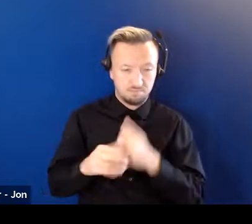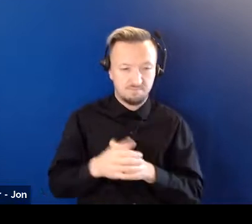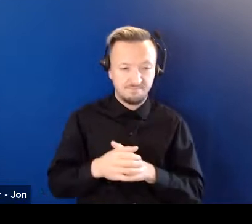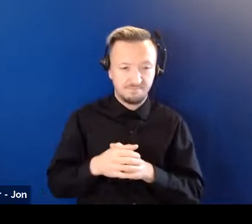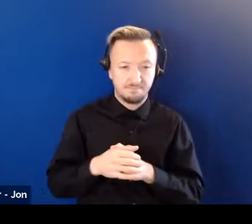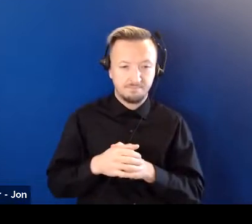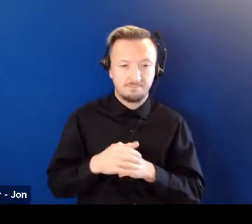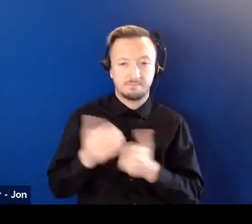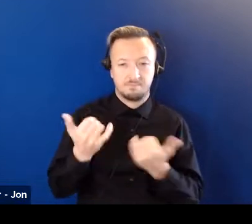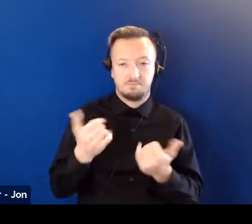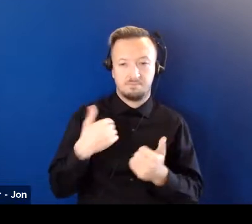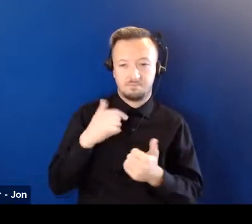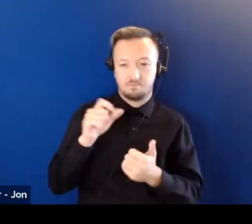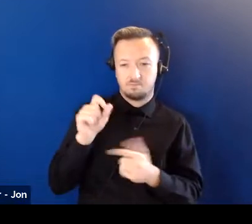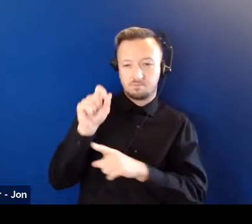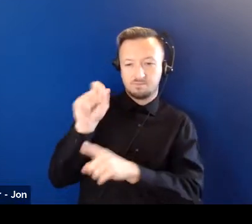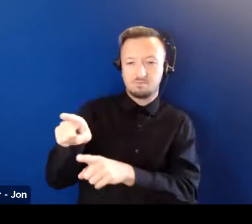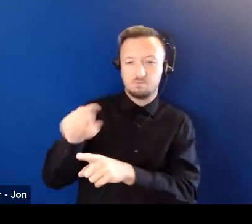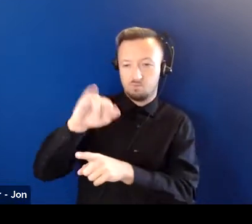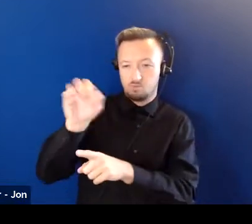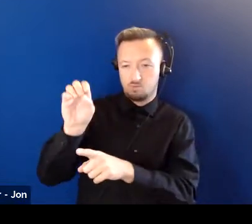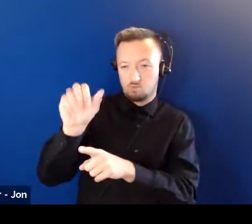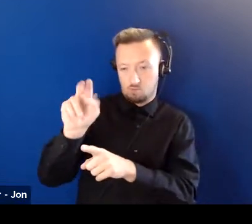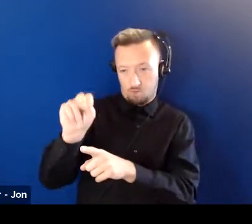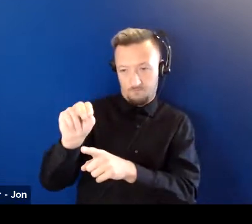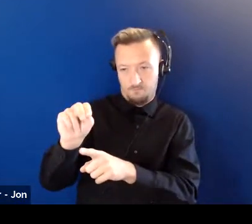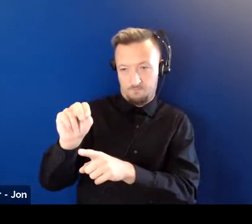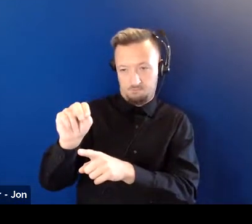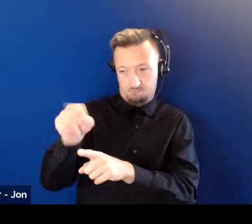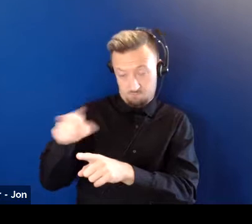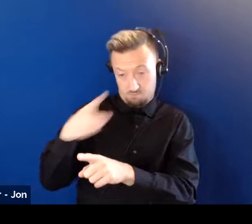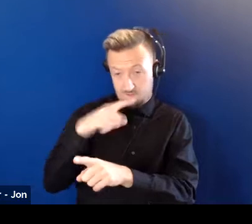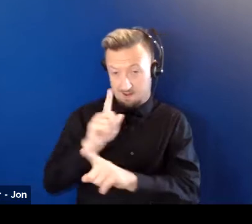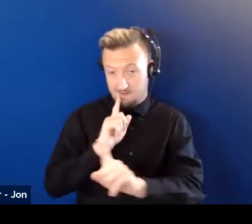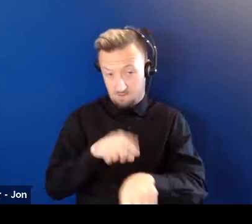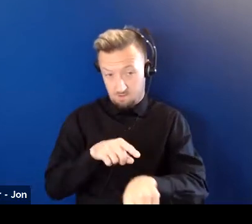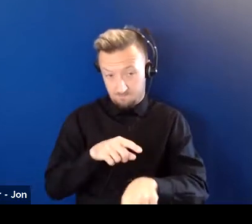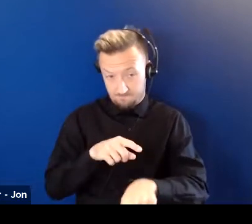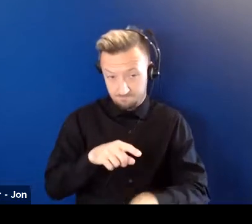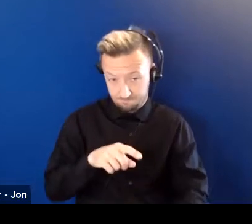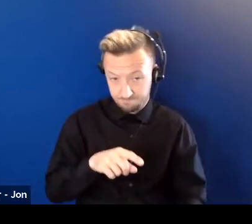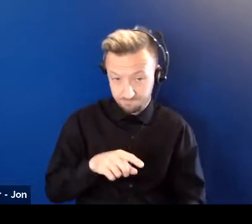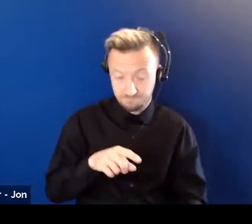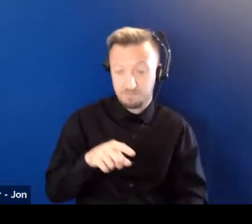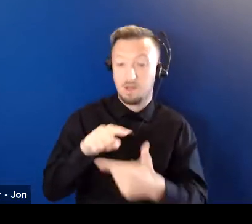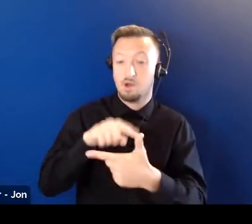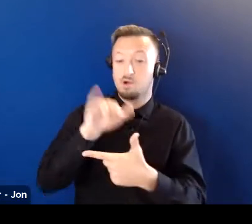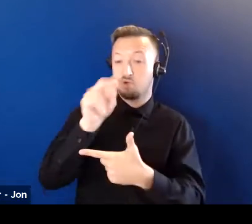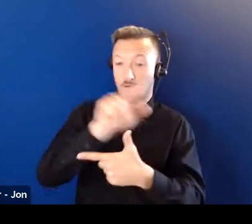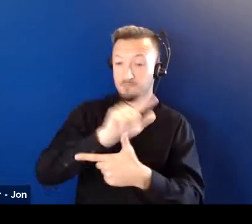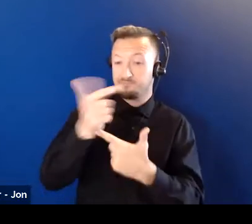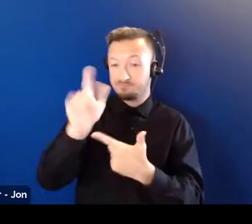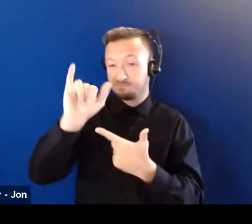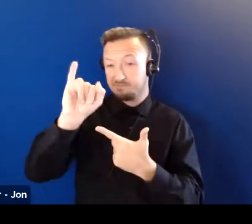and ask Joan to respond to this question, and then we'll go to Ian,